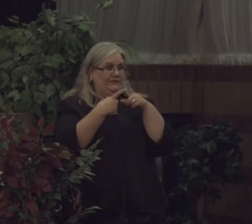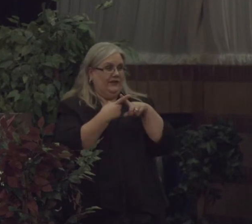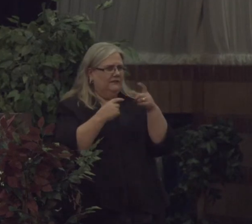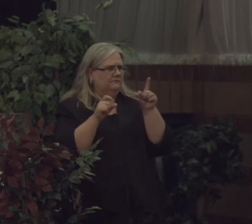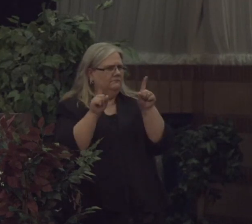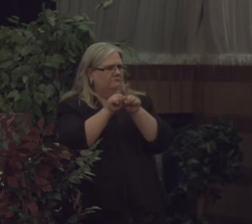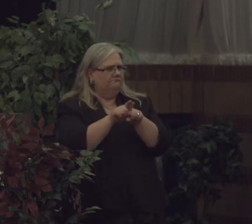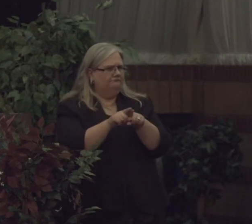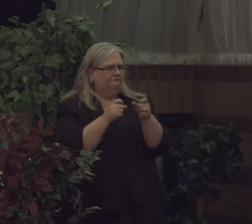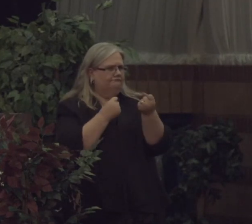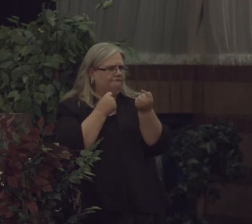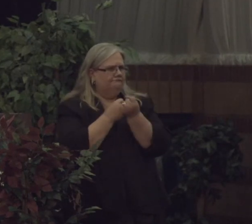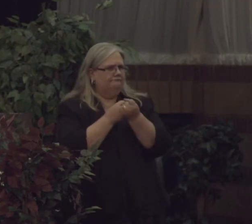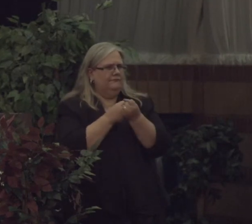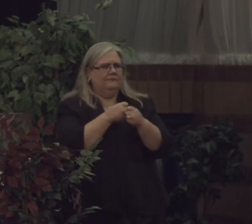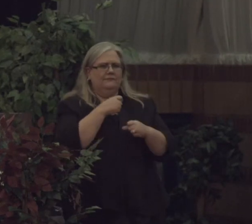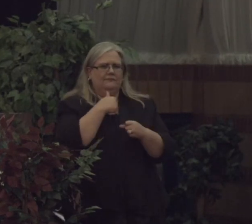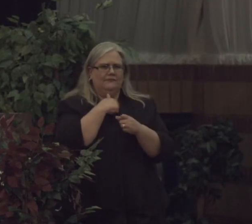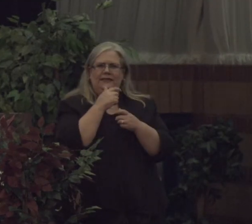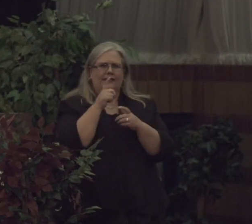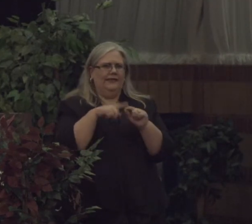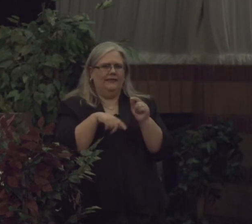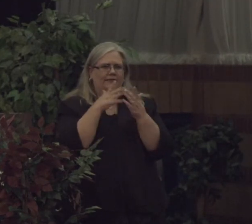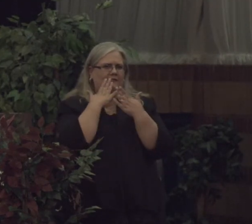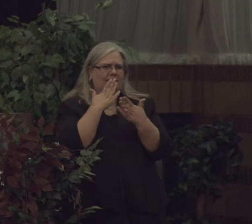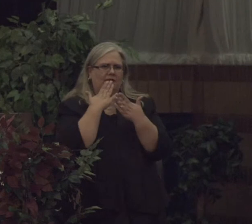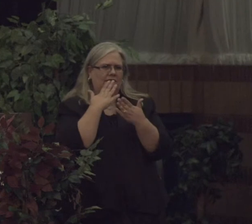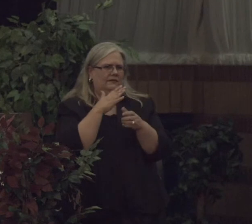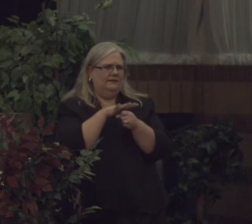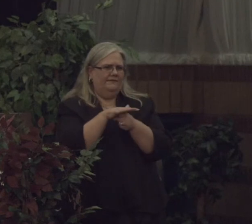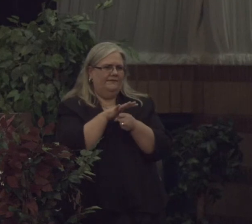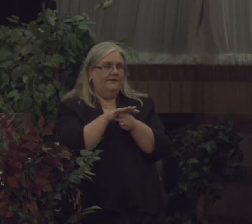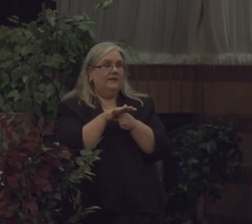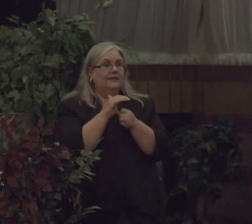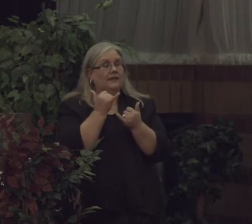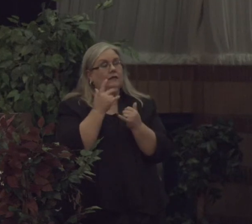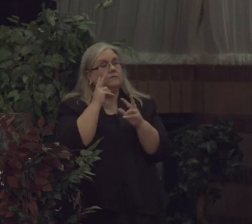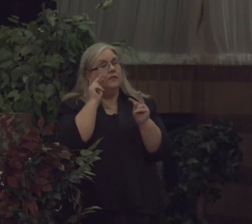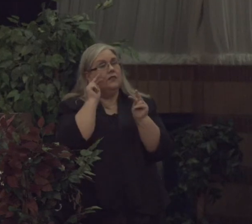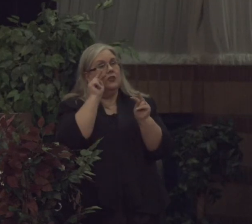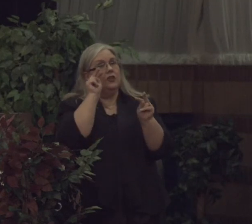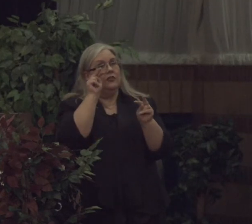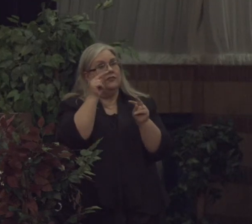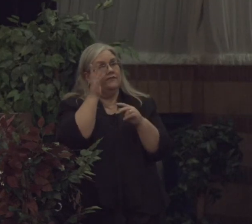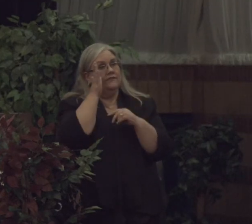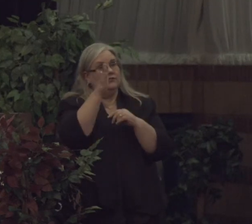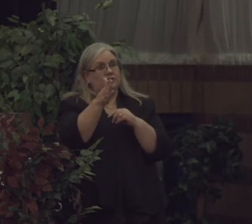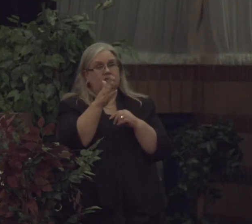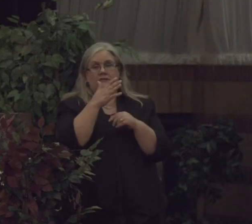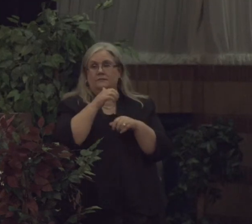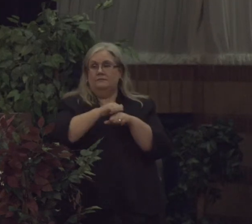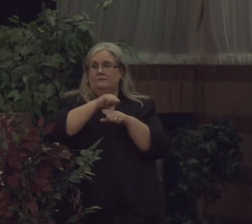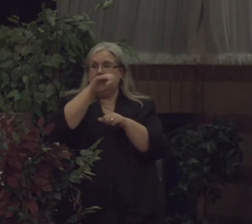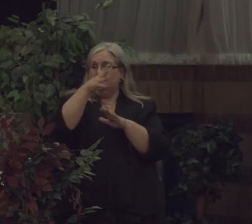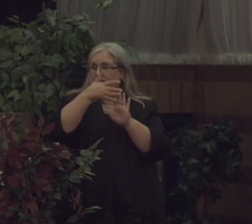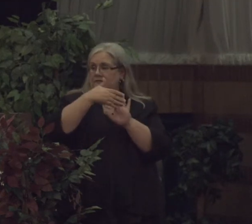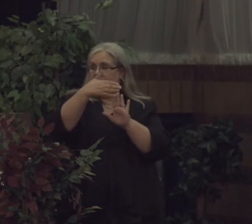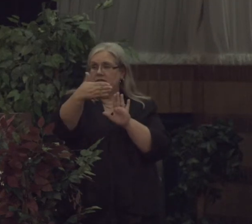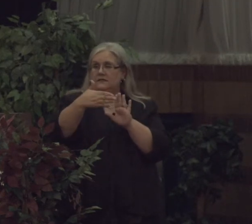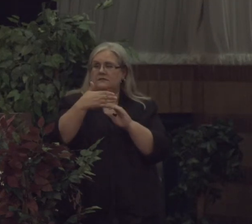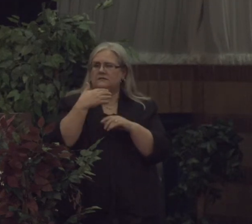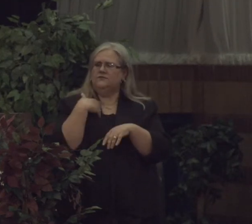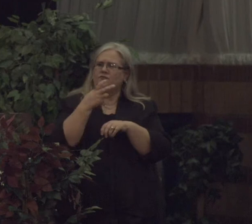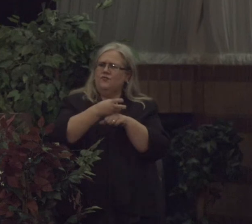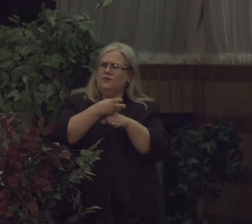always be appreciated. I truly cannot thank you enough. And now, a look towards the future, to the mountains that stand before us. It's